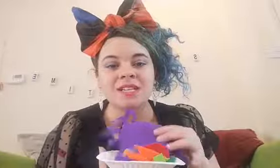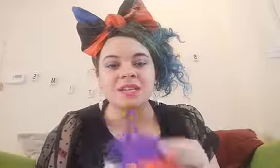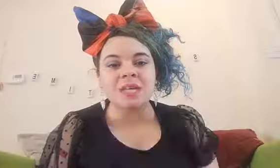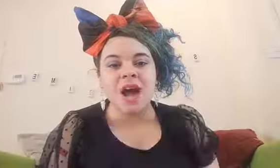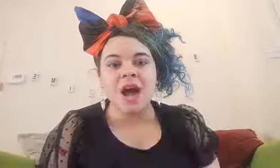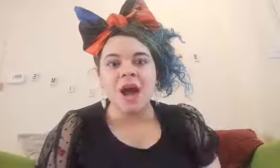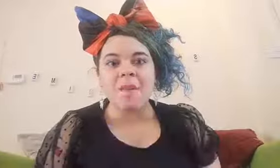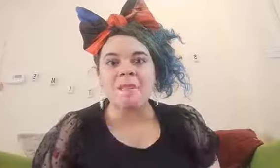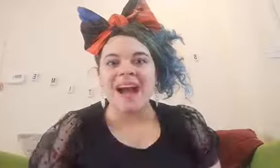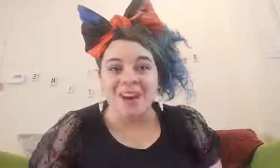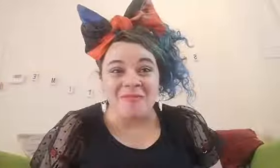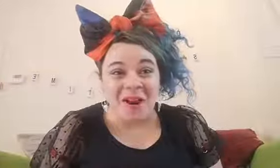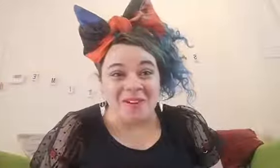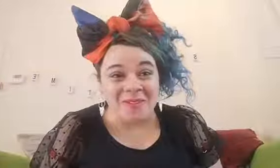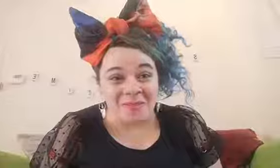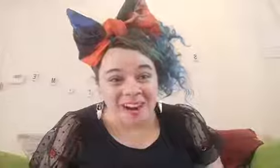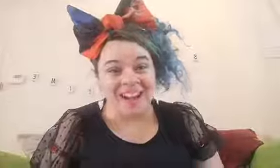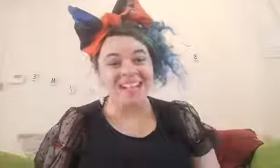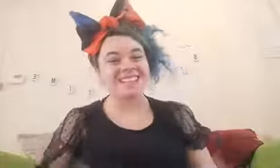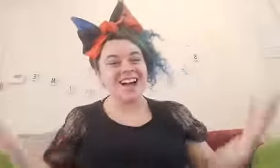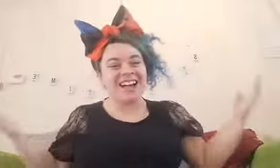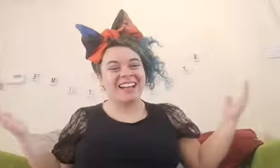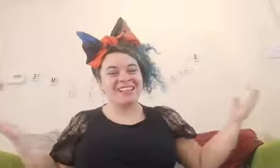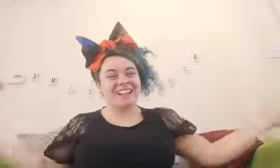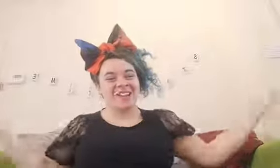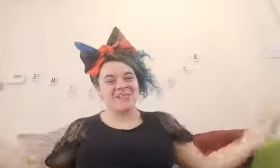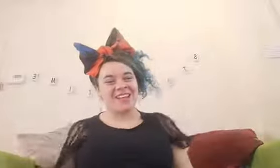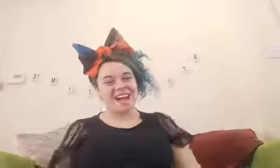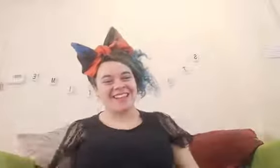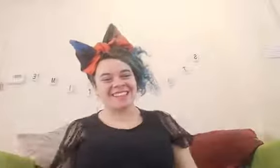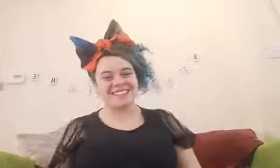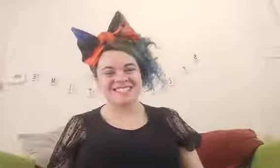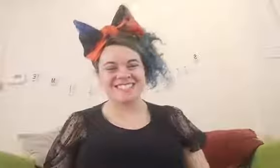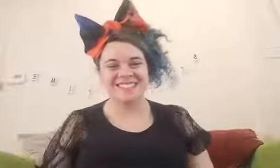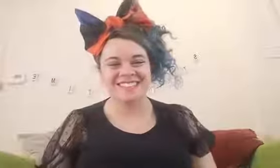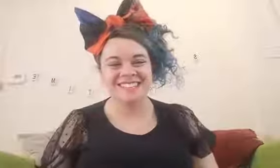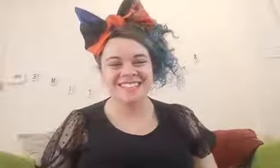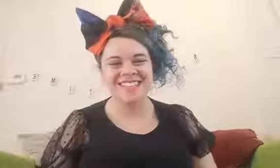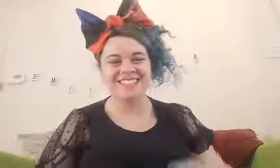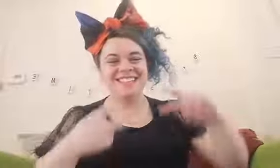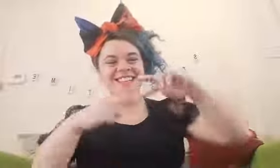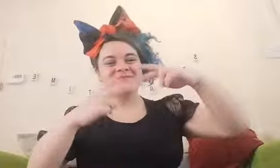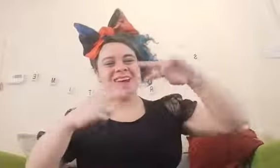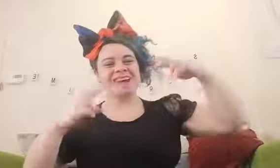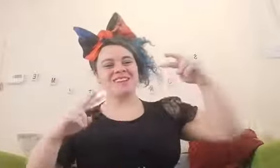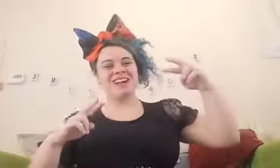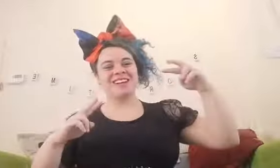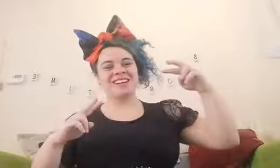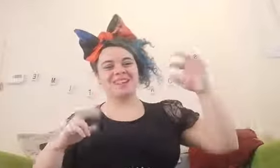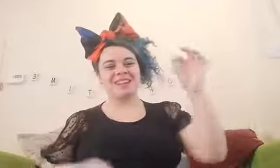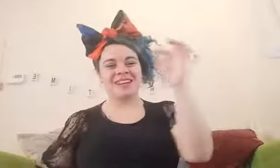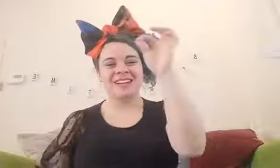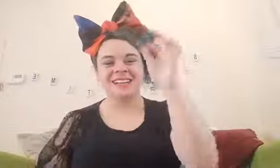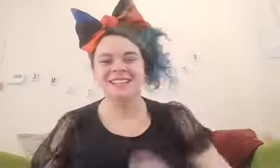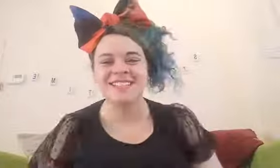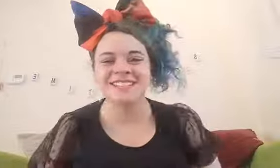chips. Macaroni fries. I love that. That's so good. Macaroni fries. I